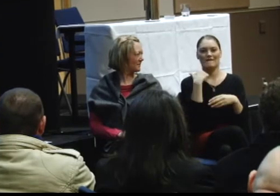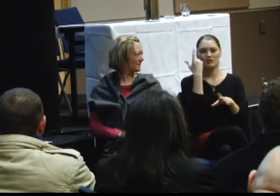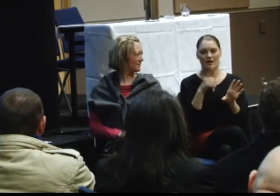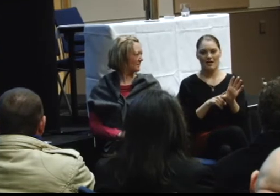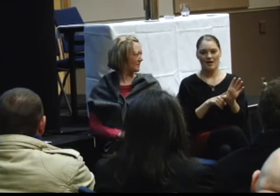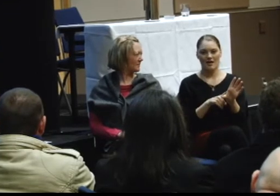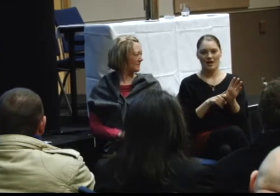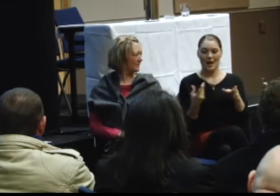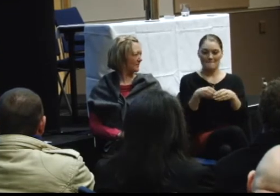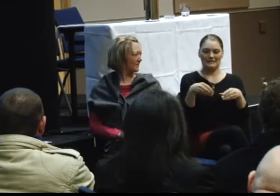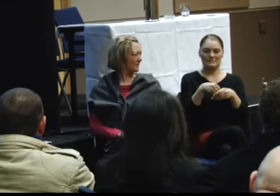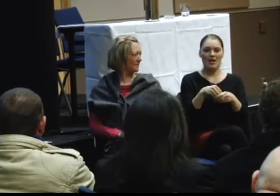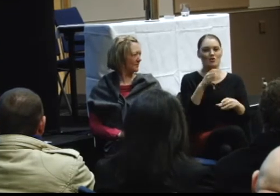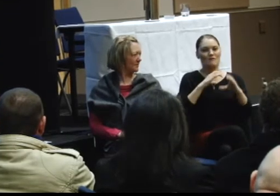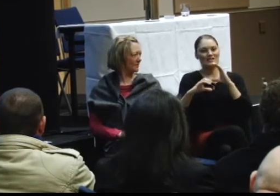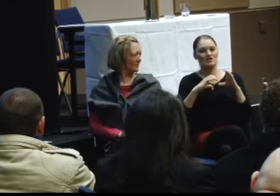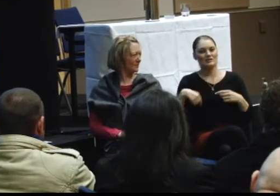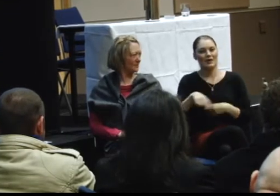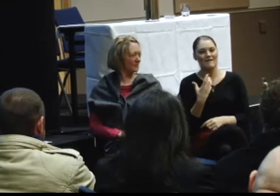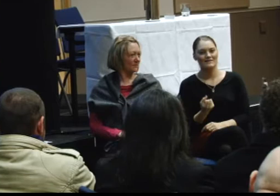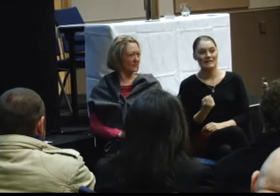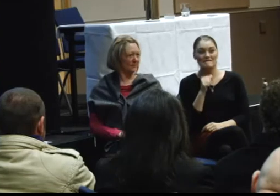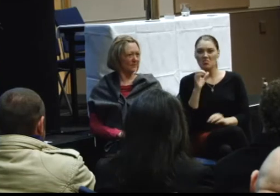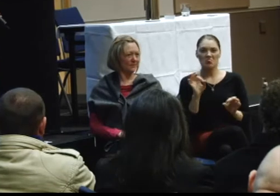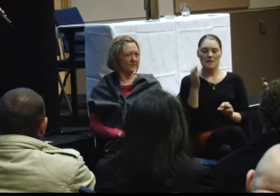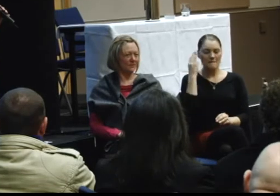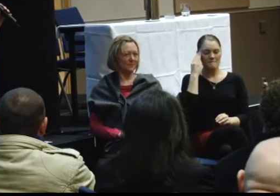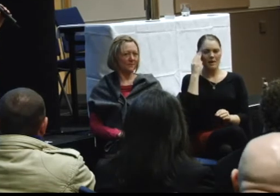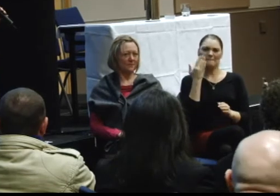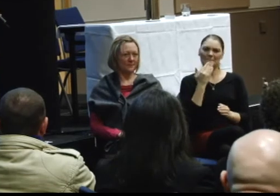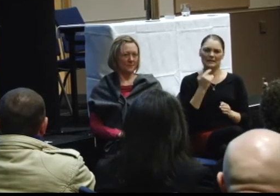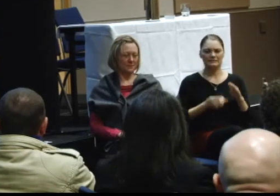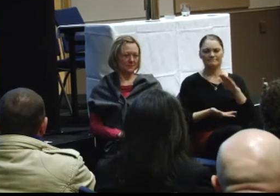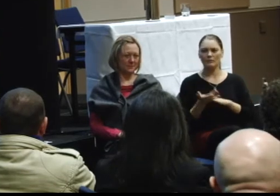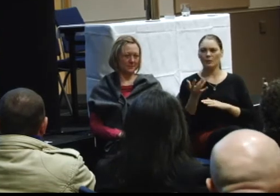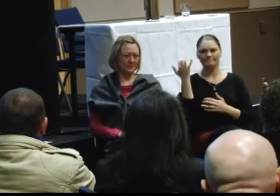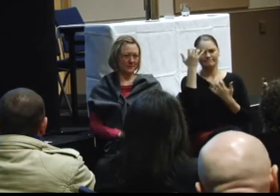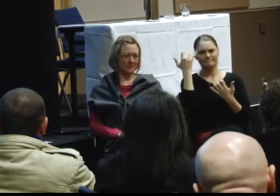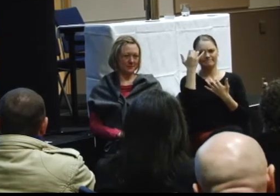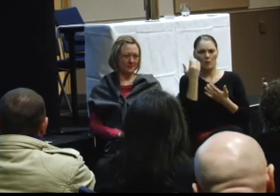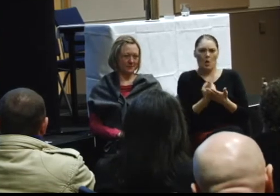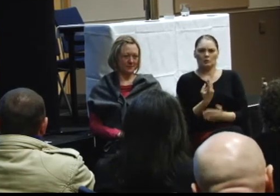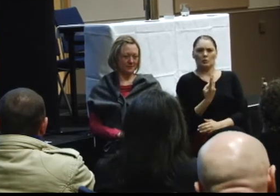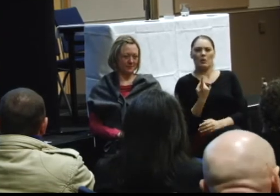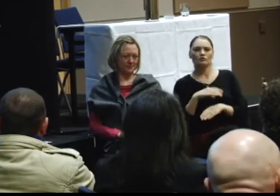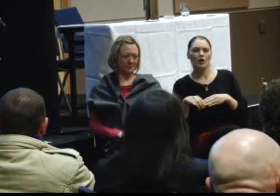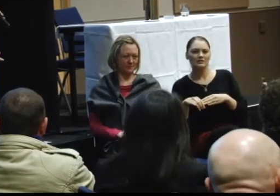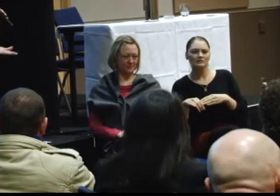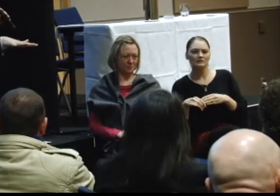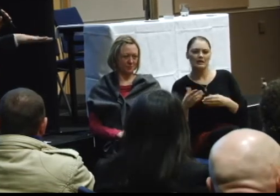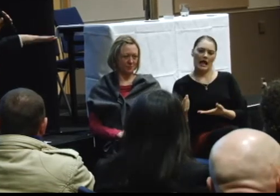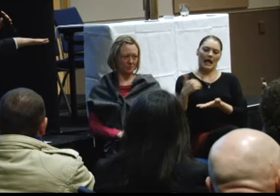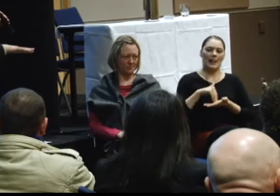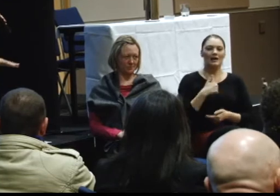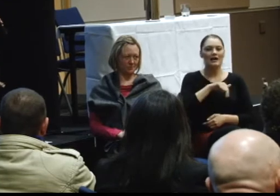help participate in that conversation. So if you're not a member, I'd urge you to go away and think about spending $21 a year on helping us with our kaupapa